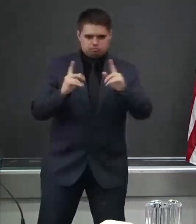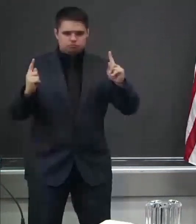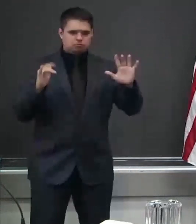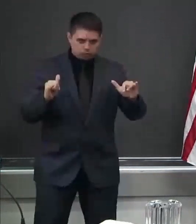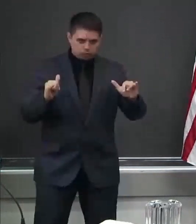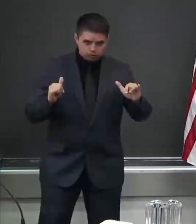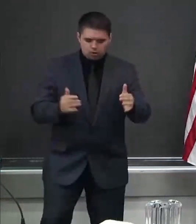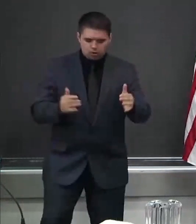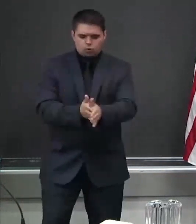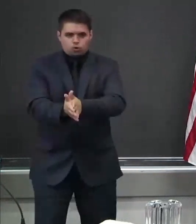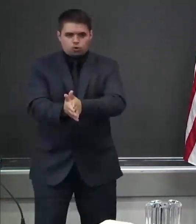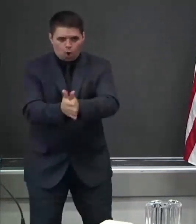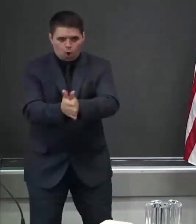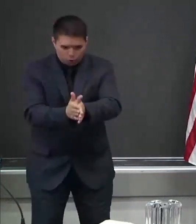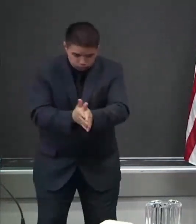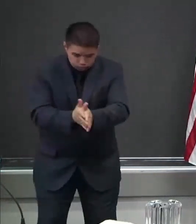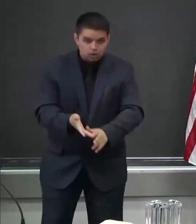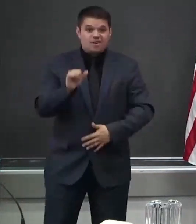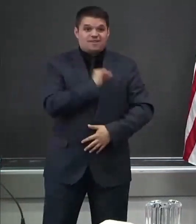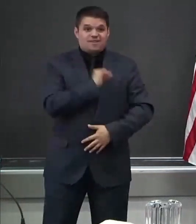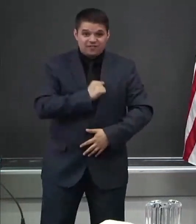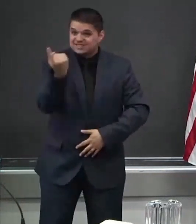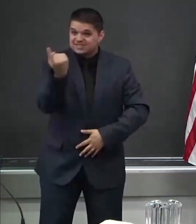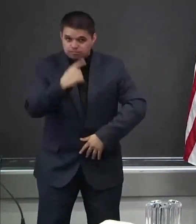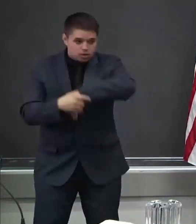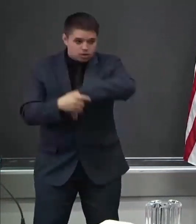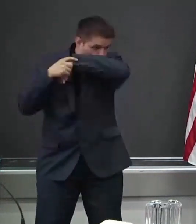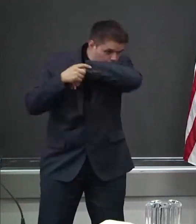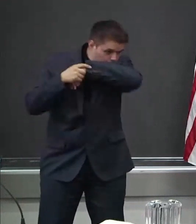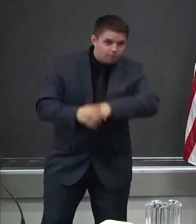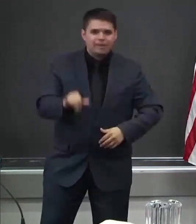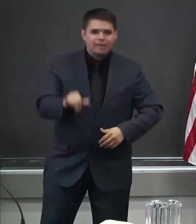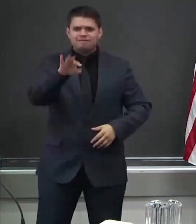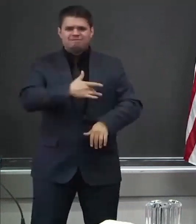and please, please, please stay home when you're sick.